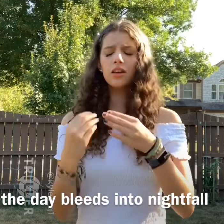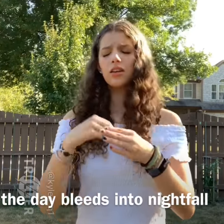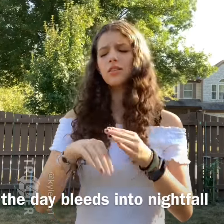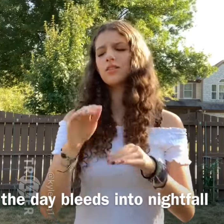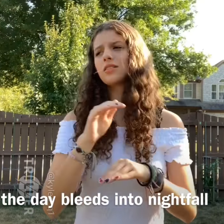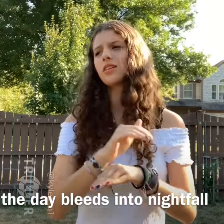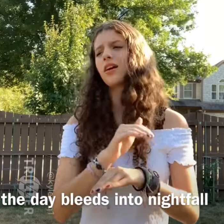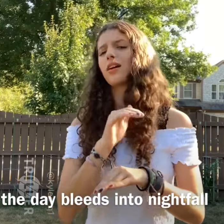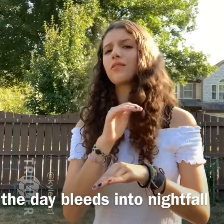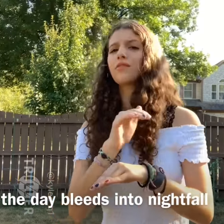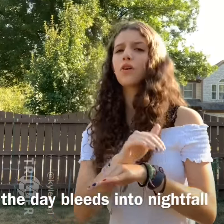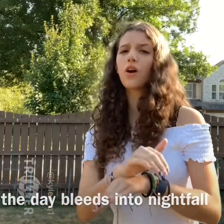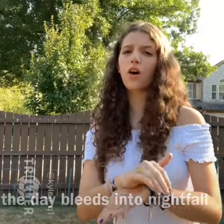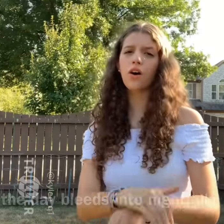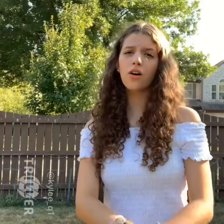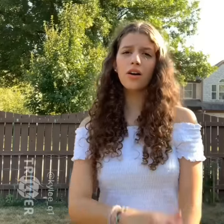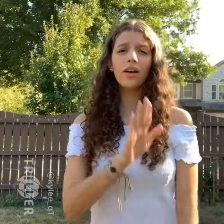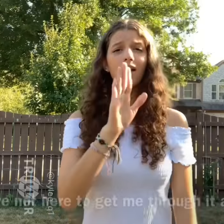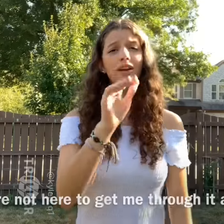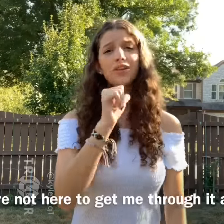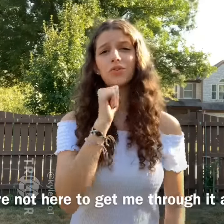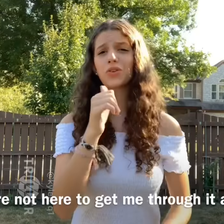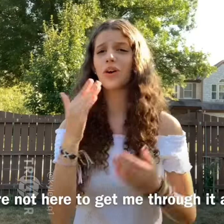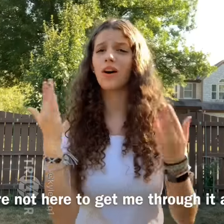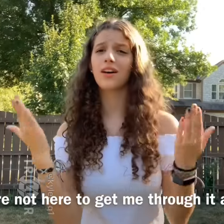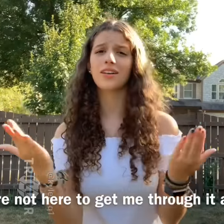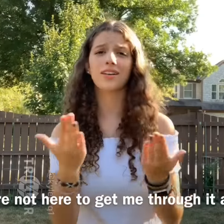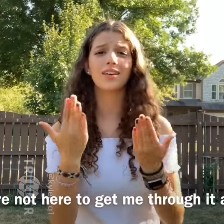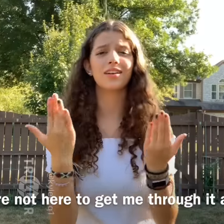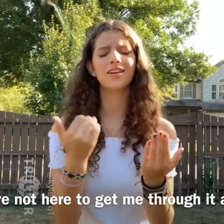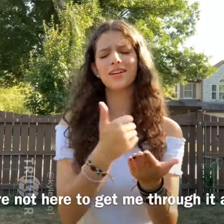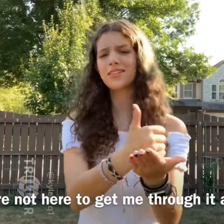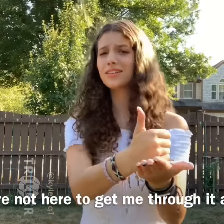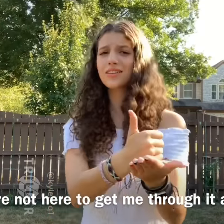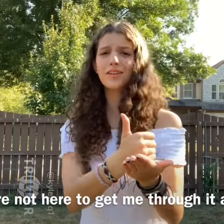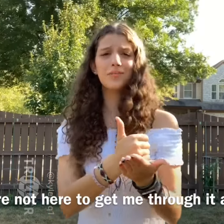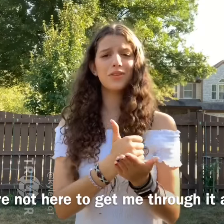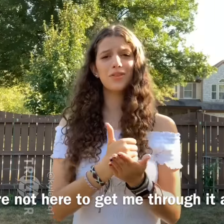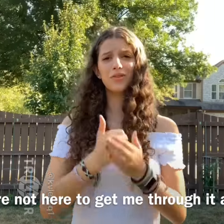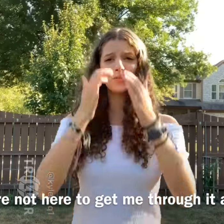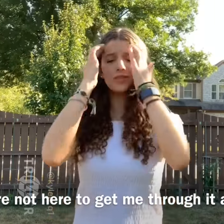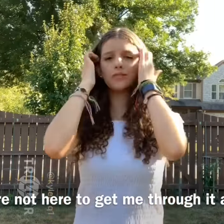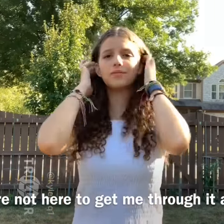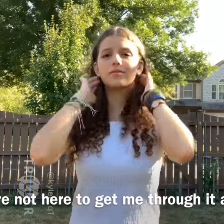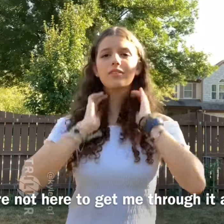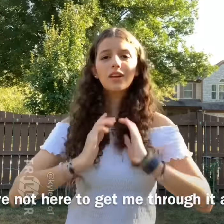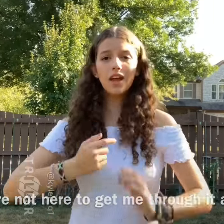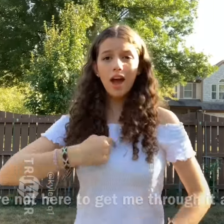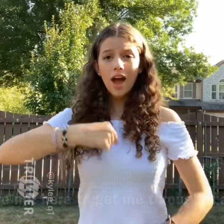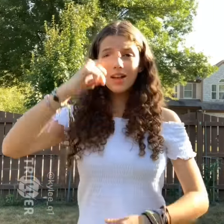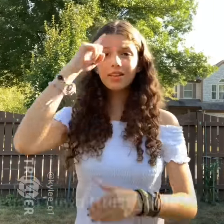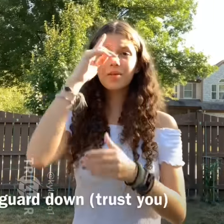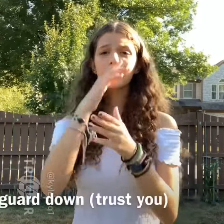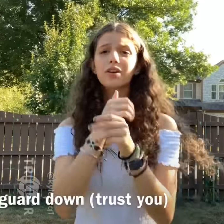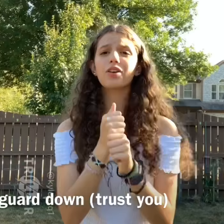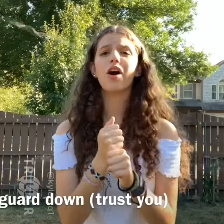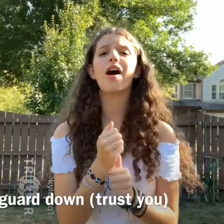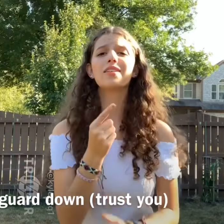into nightfall And you're not here to get me through it all I left my guard